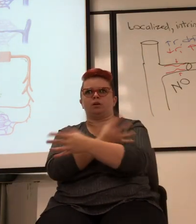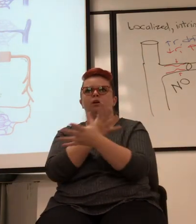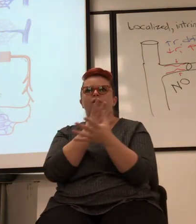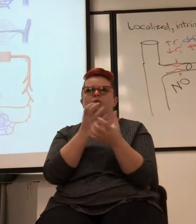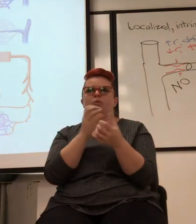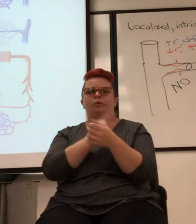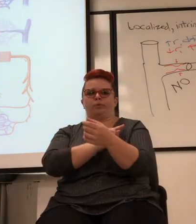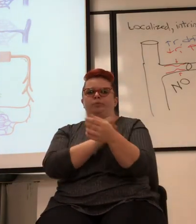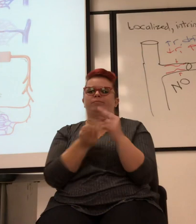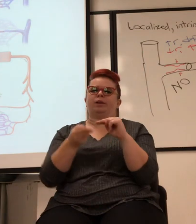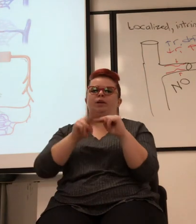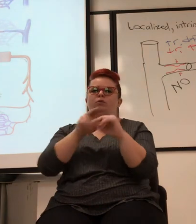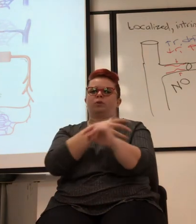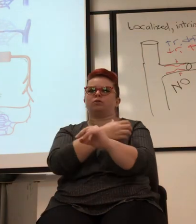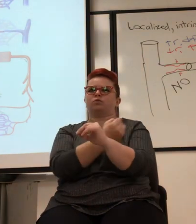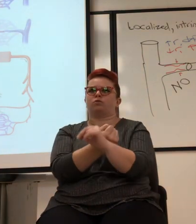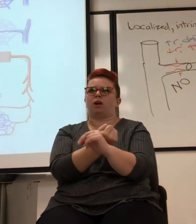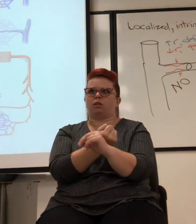strength.